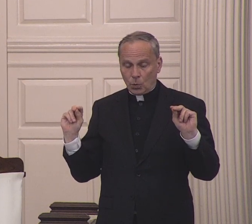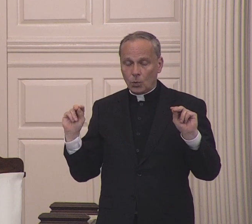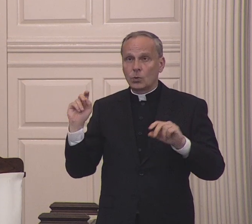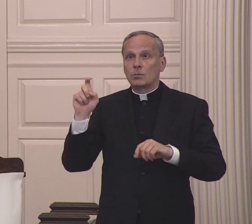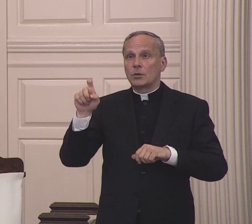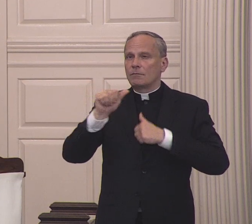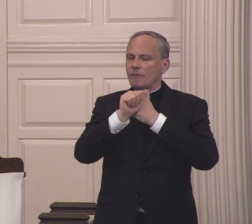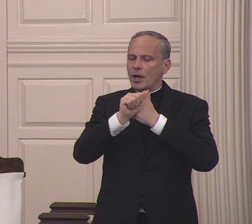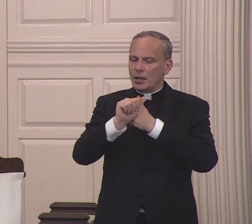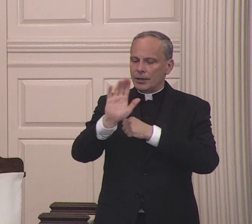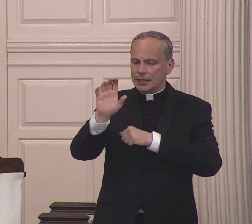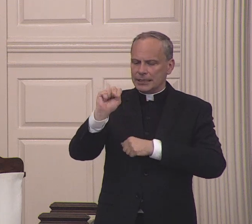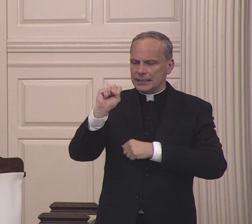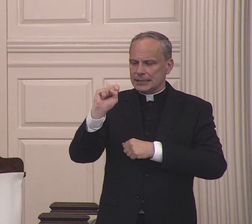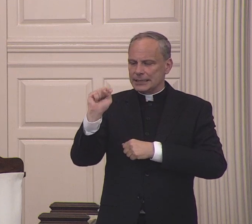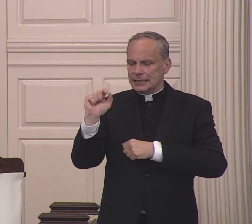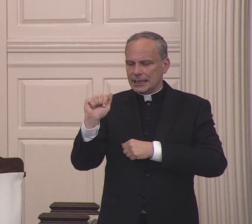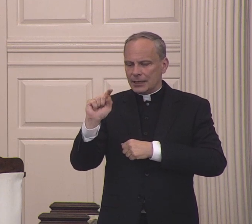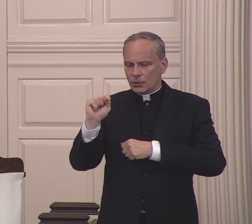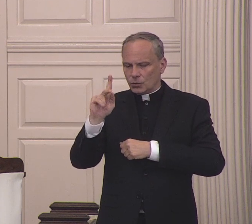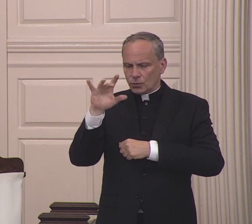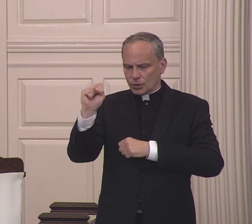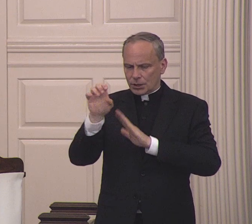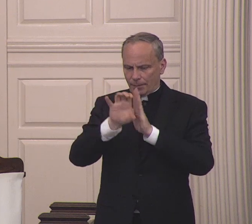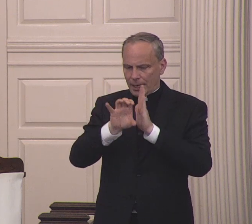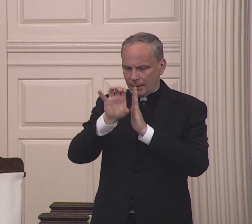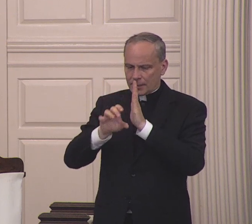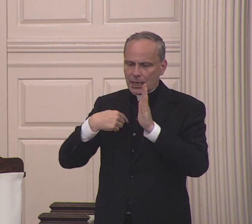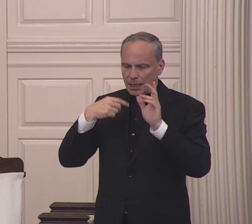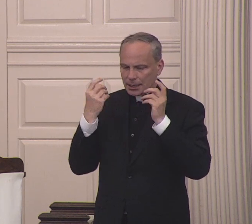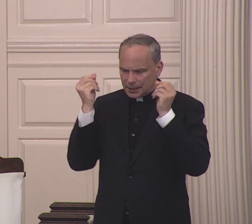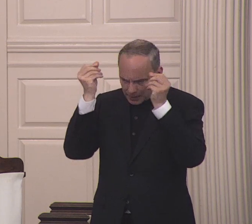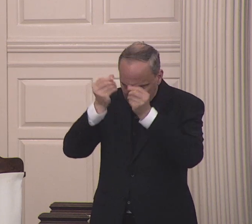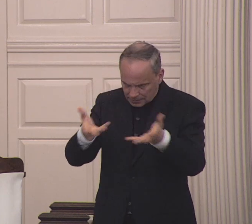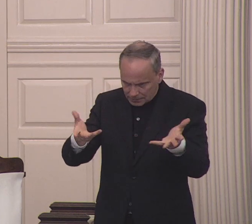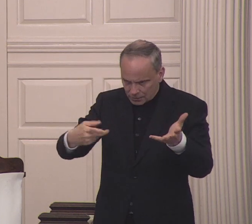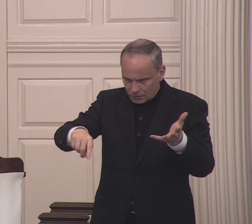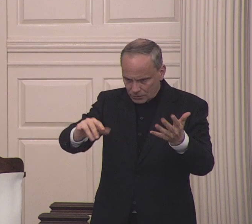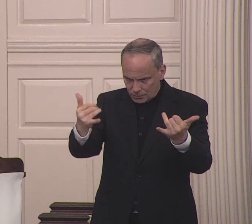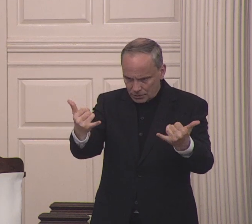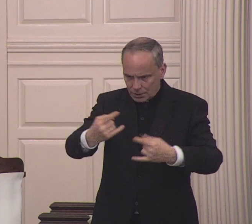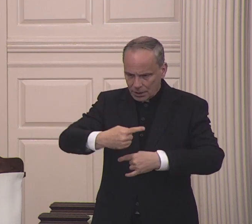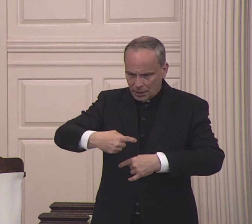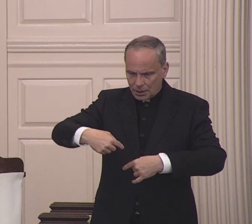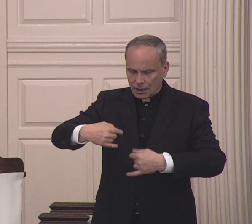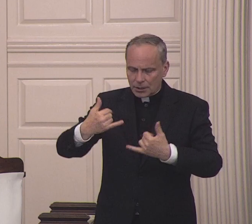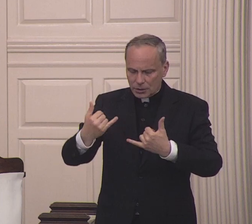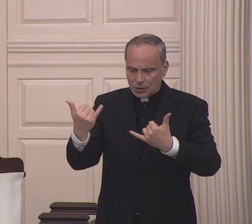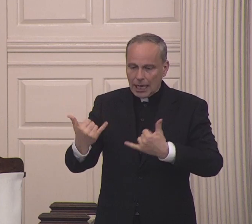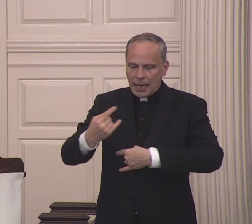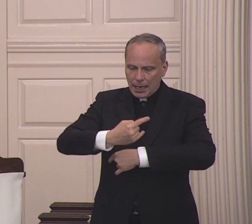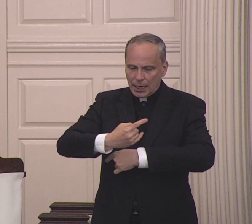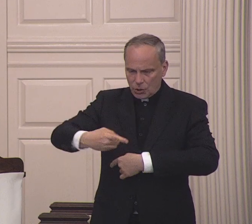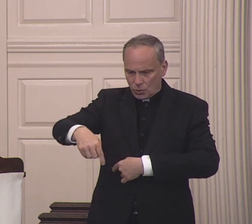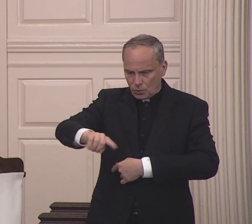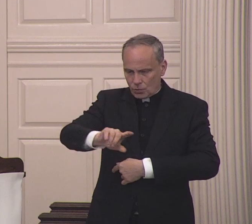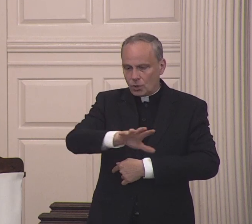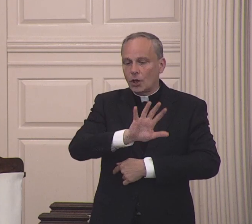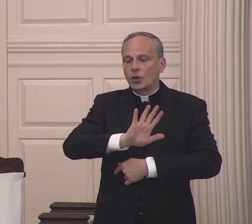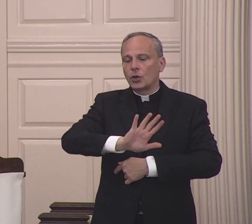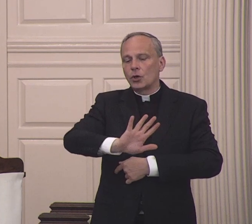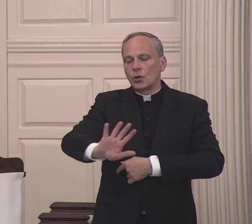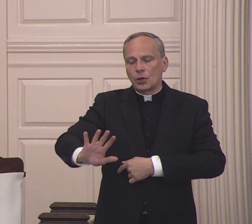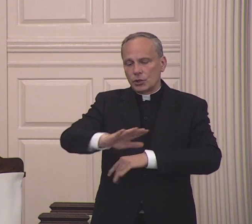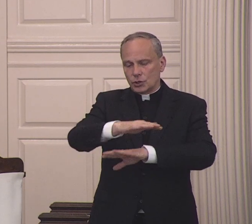his statutes and commandments that I enjoin on you today, that you and your children, after